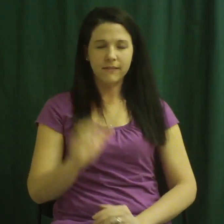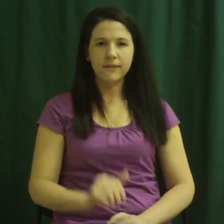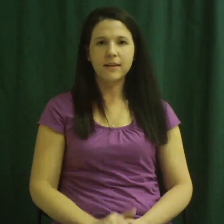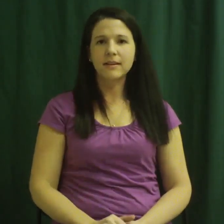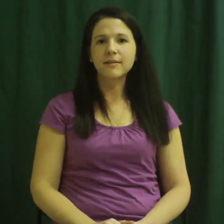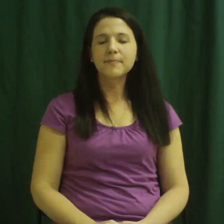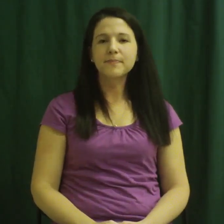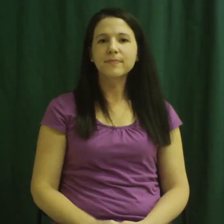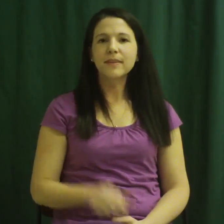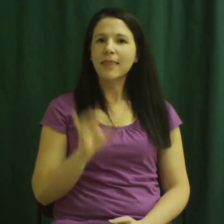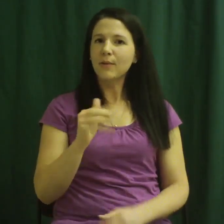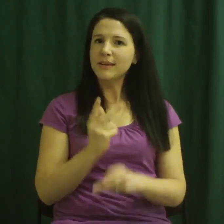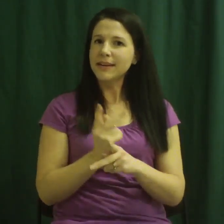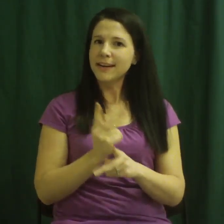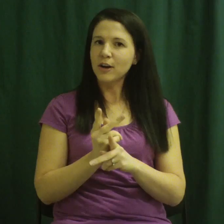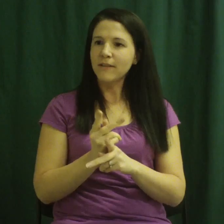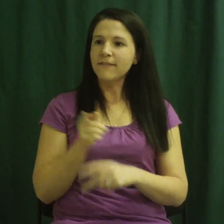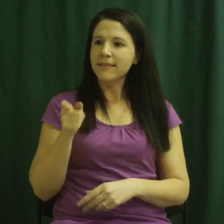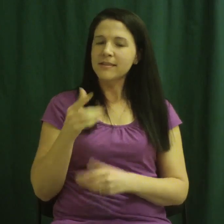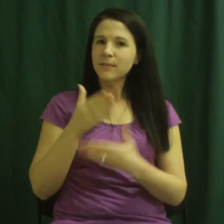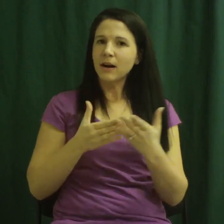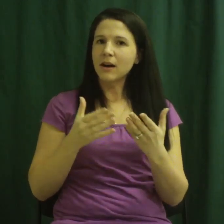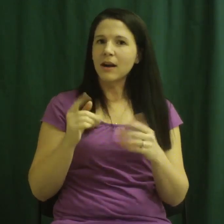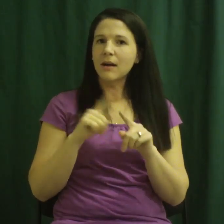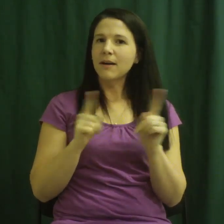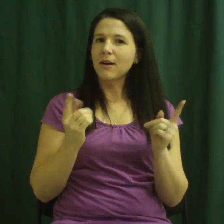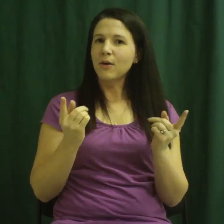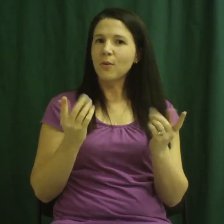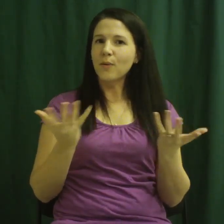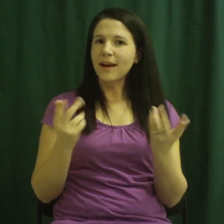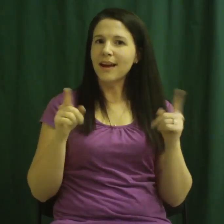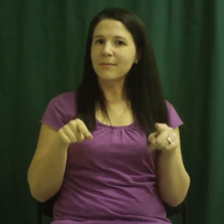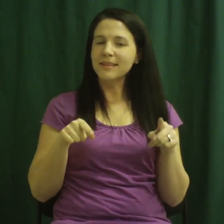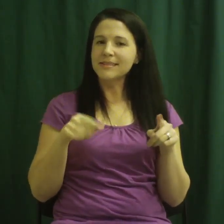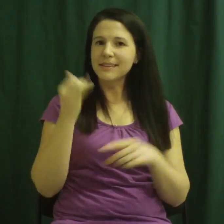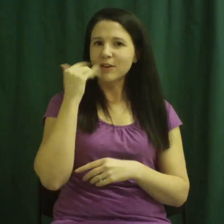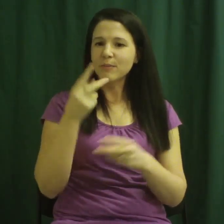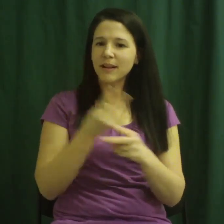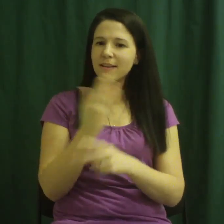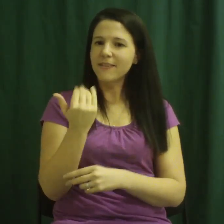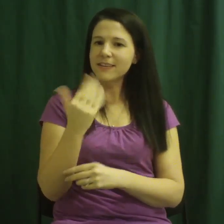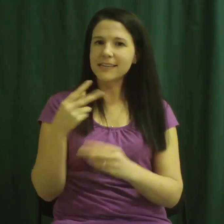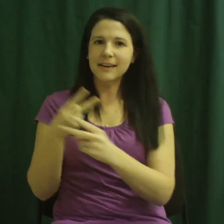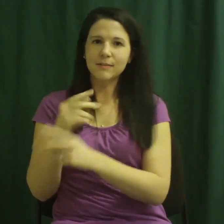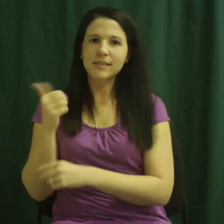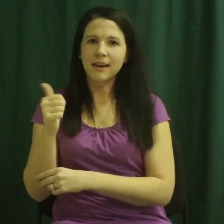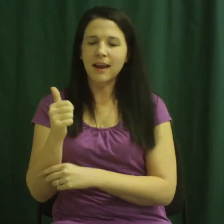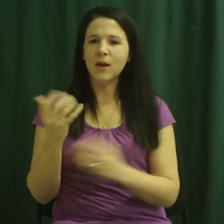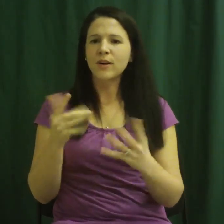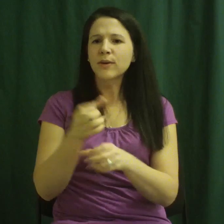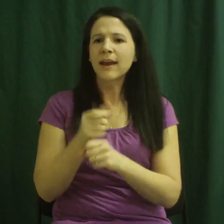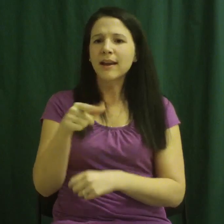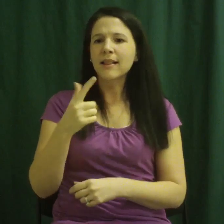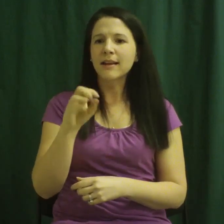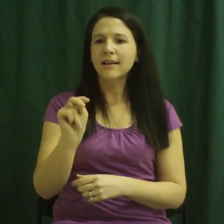would take care of this part. But what happens when you multiply 15 times 10? What do you get, Flynn? You get 150. All right, 150.